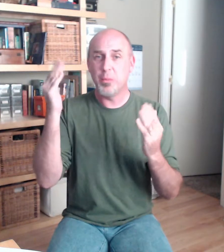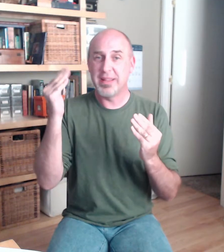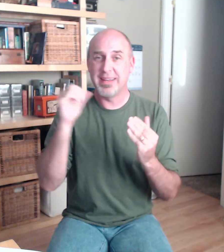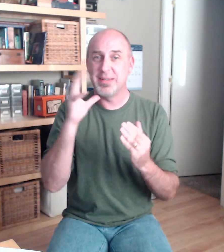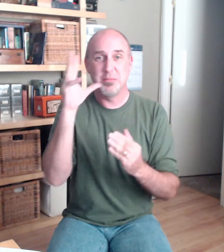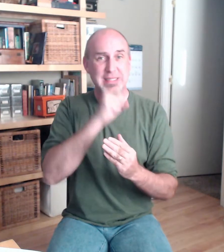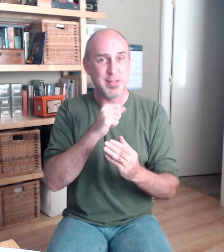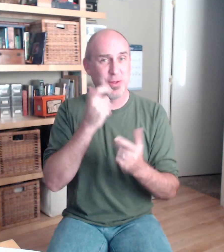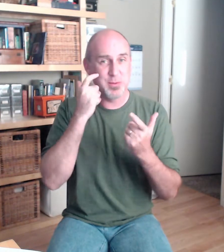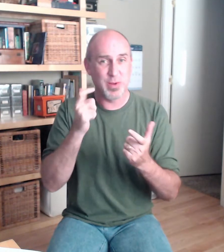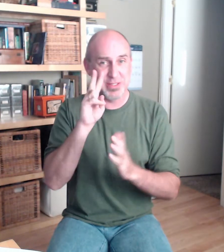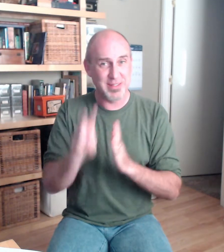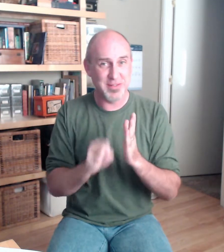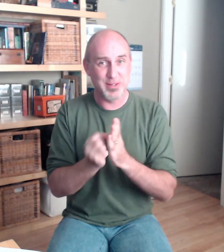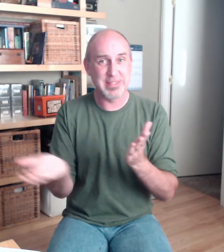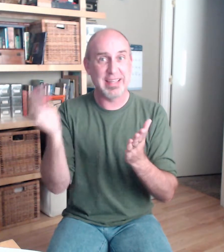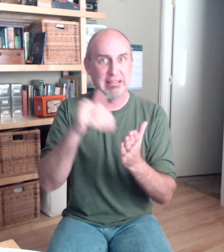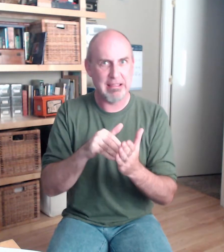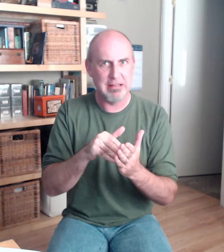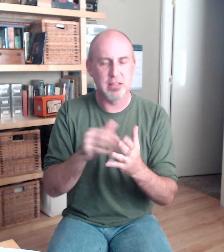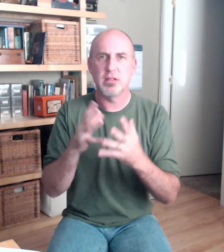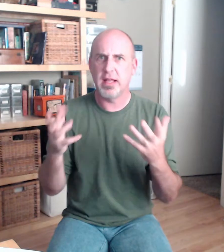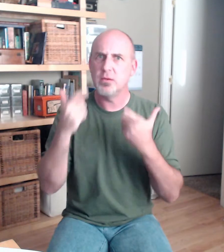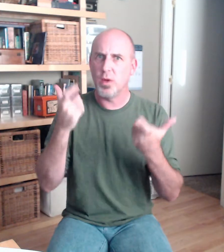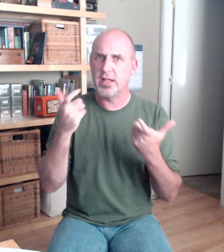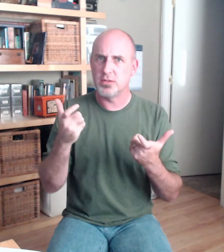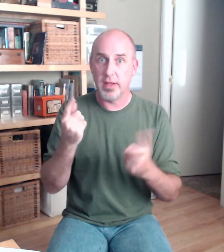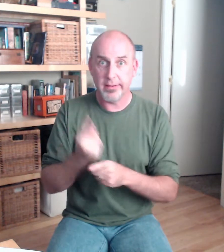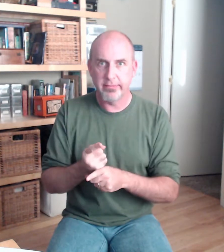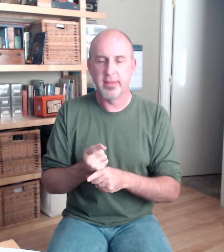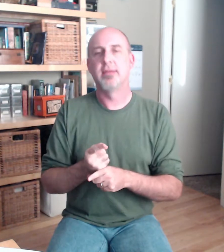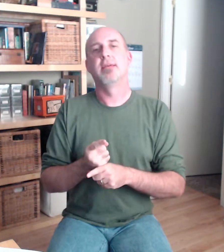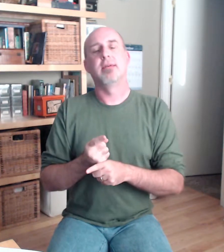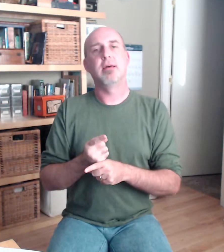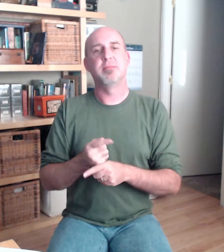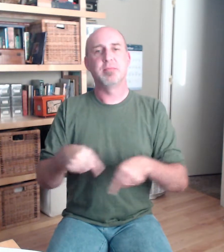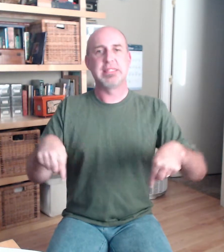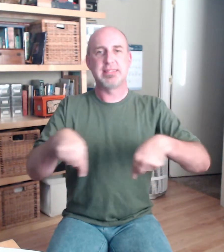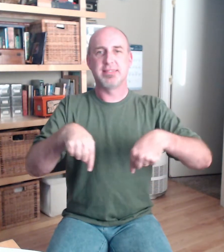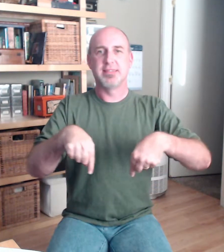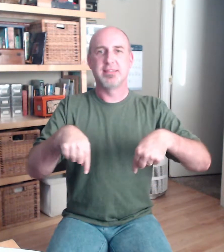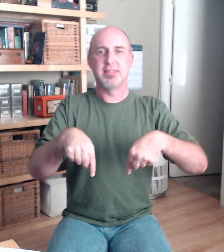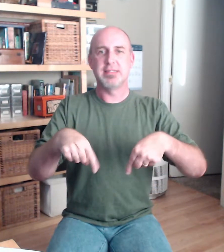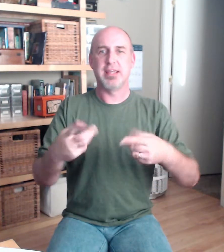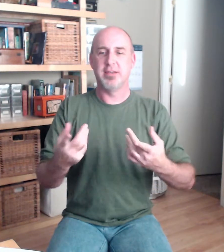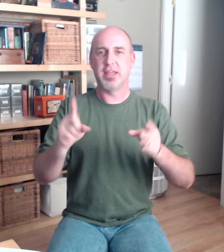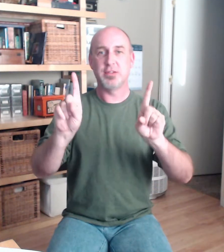hoping that I didn't miss it while I was watching the videos again. There's a lot to watch, right? But it's this sign. Okay, you're going to